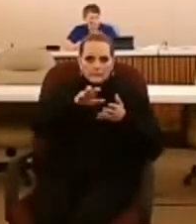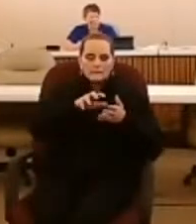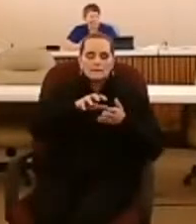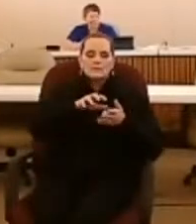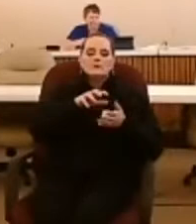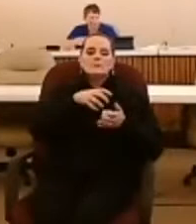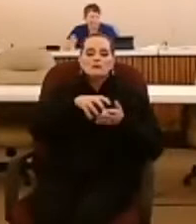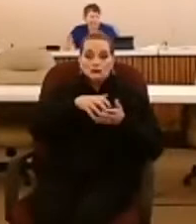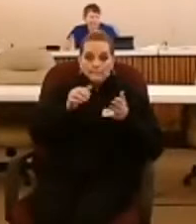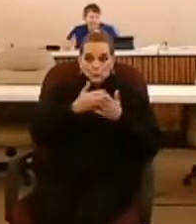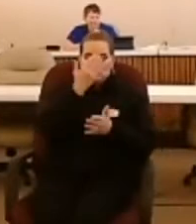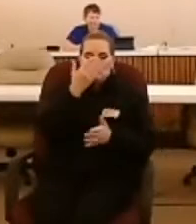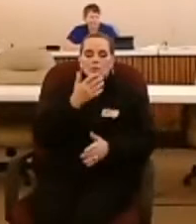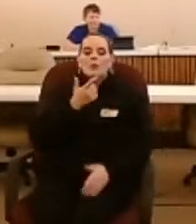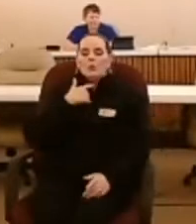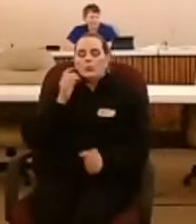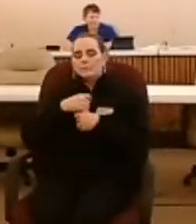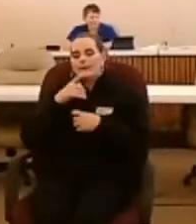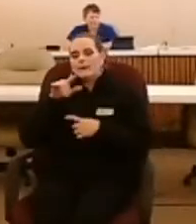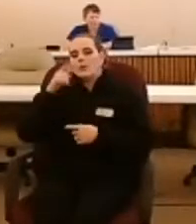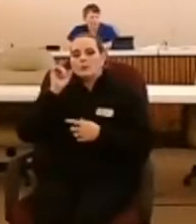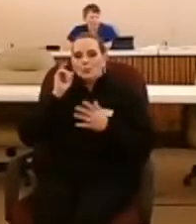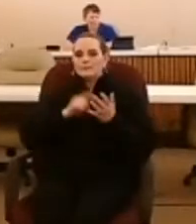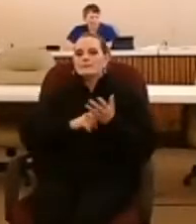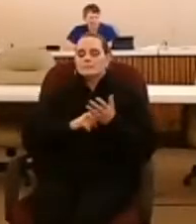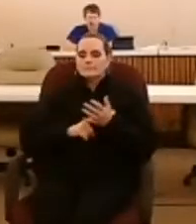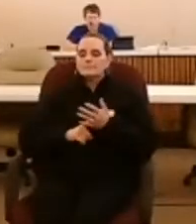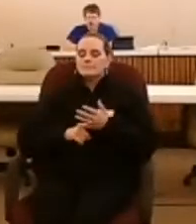one, we'll do another notice.